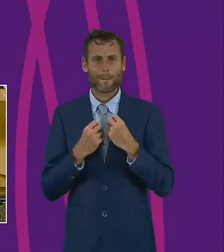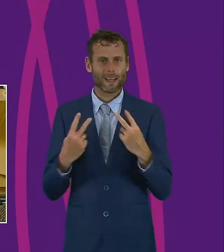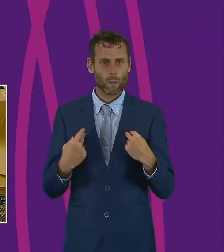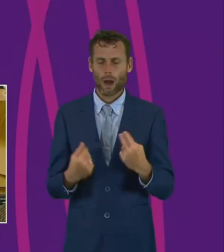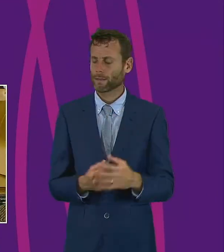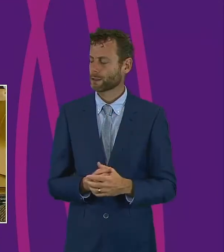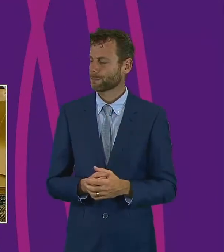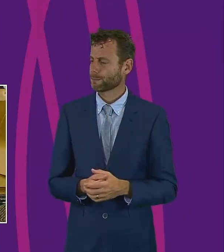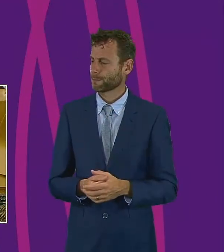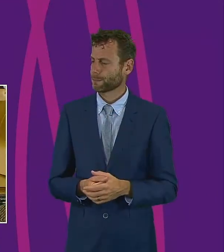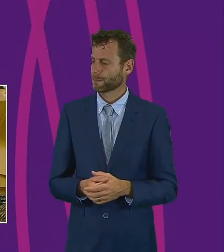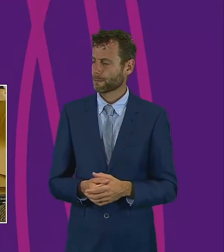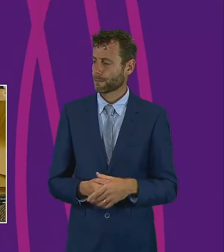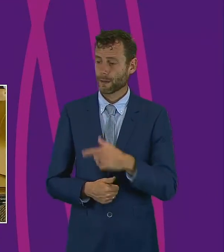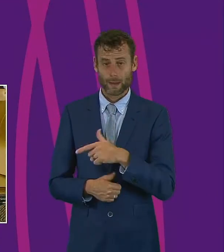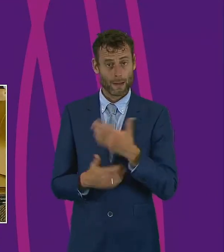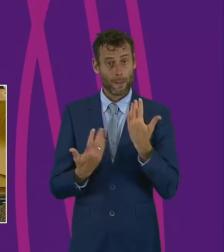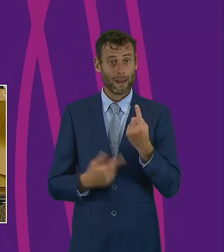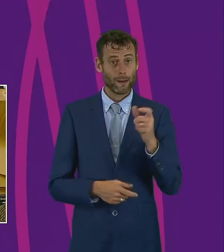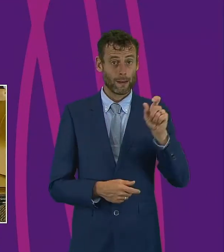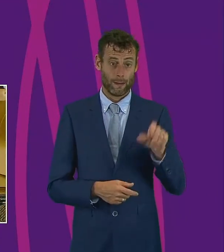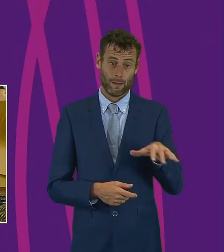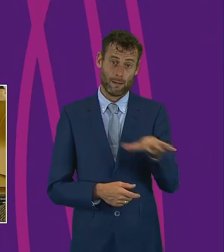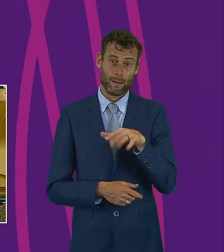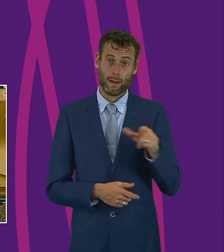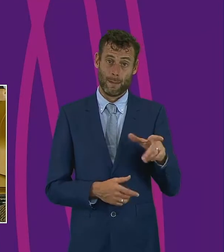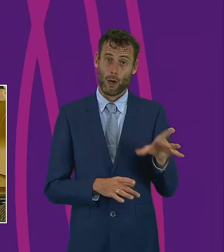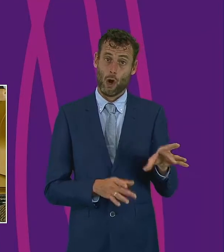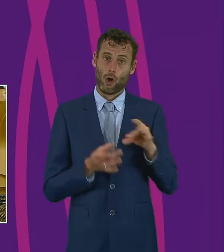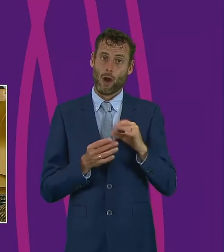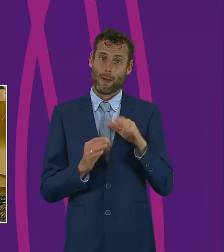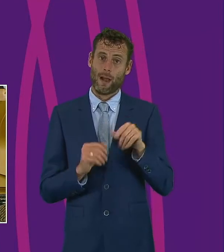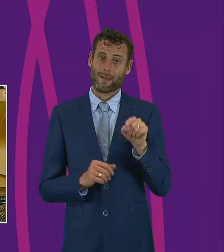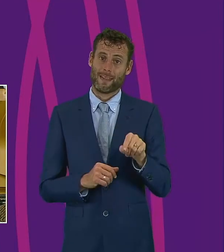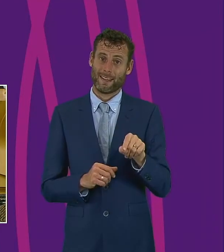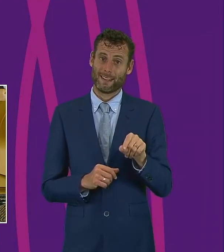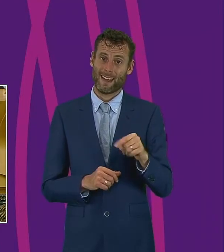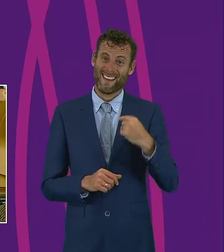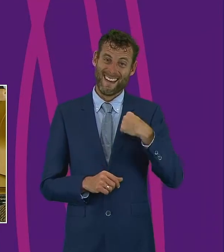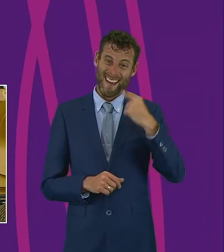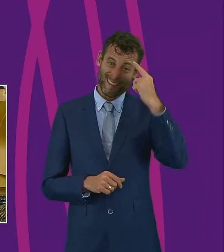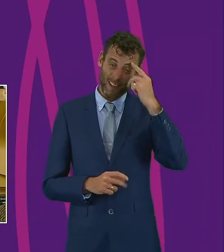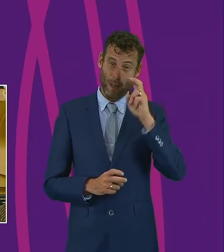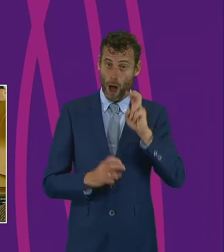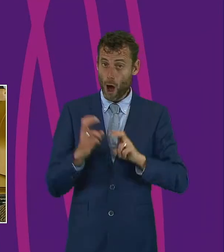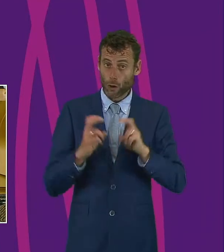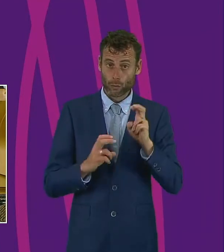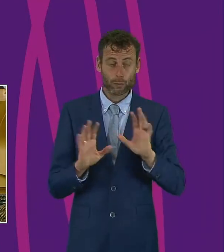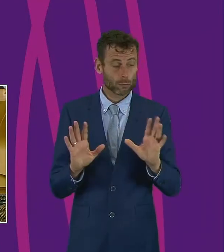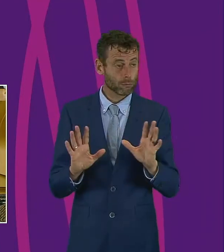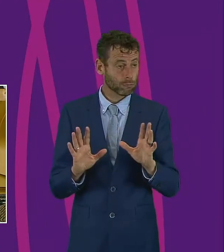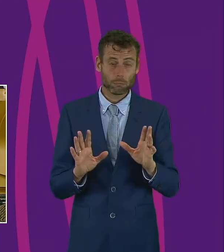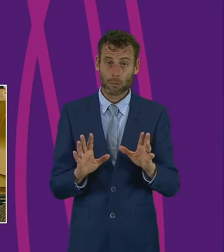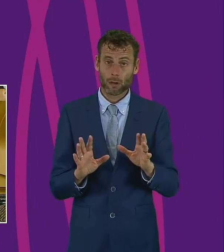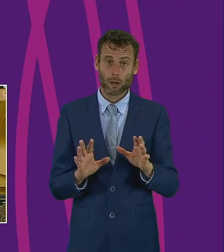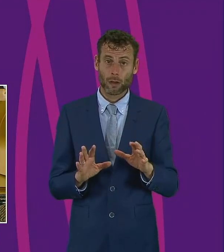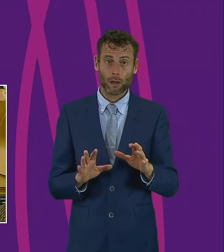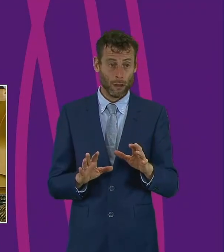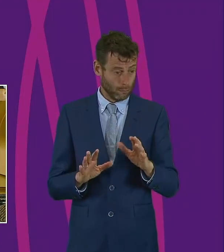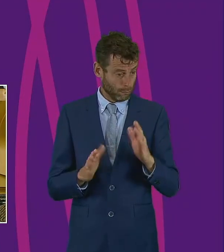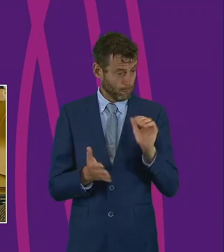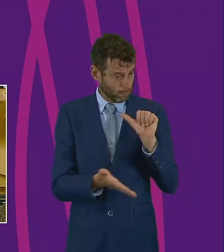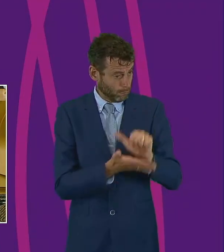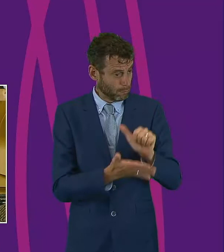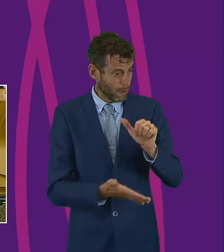also been contacted by a constituent in the last little while about this, and I think the case that is made is not, absolutely not without